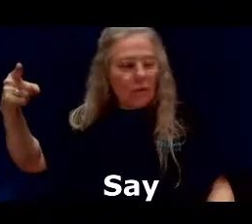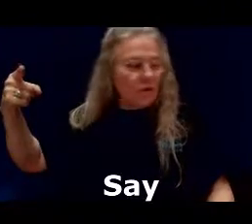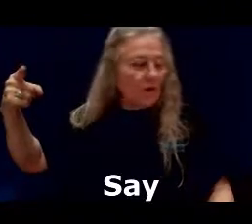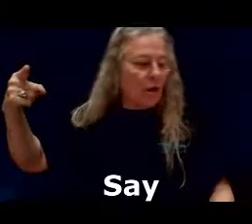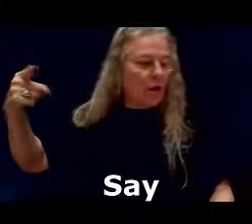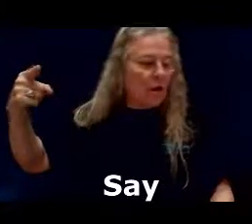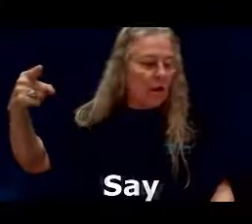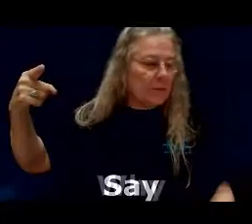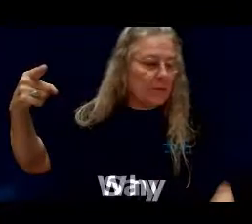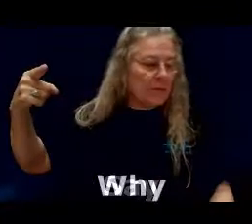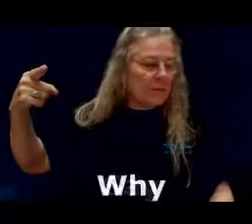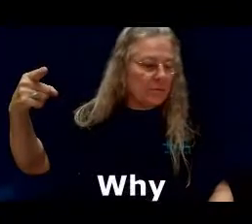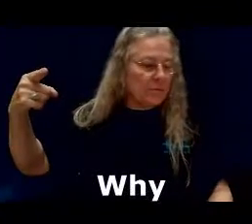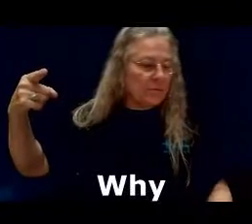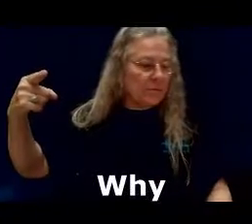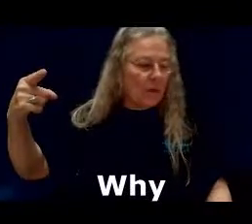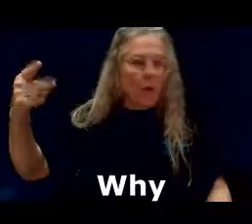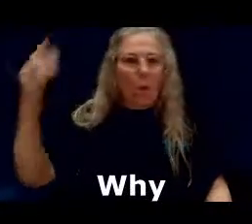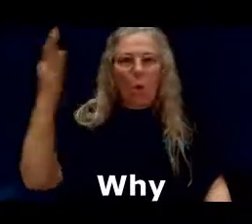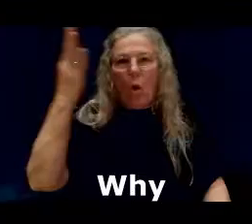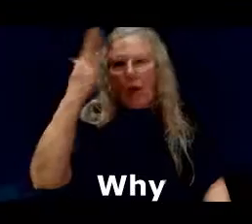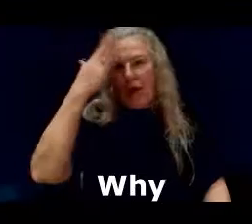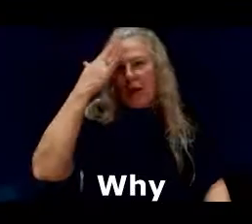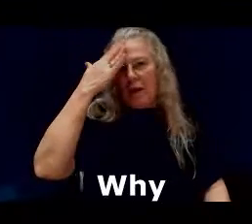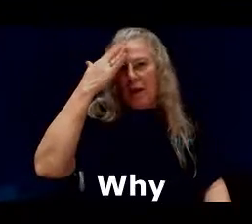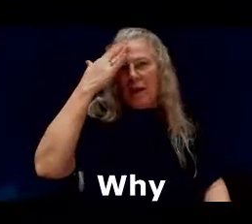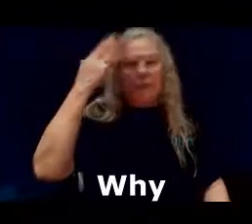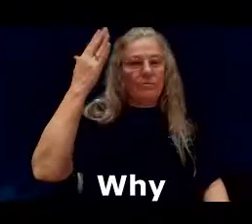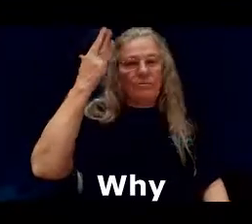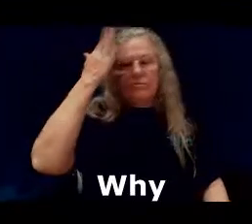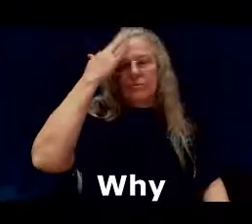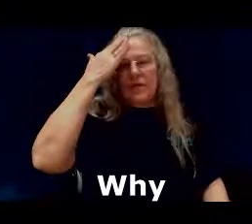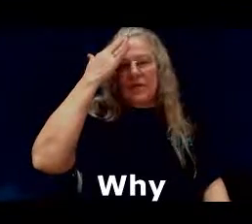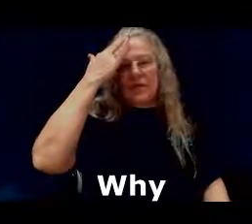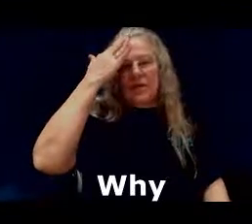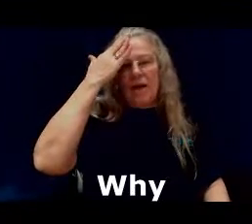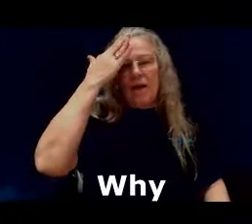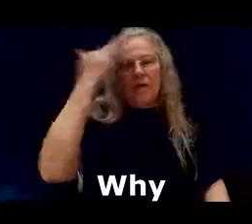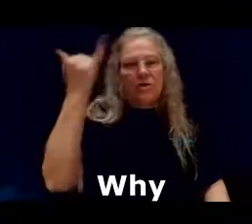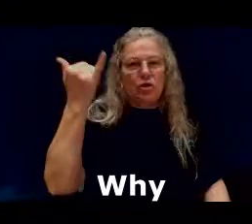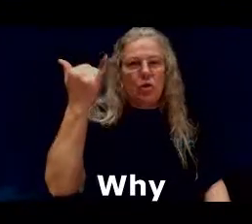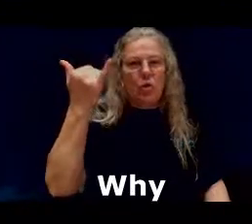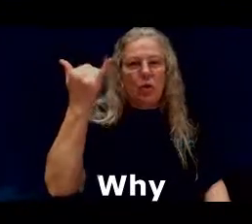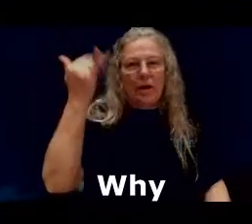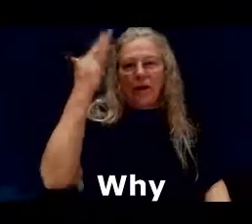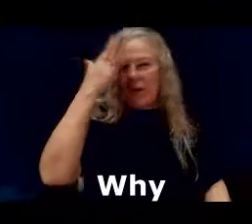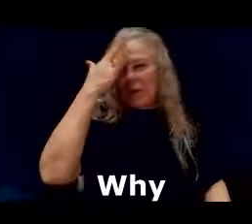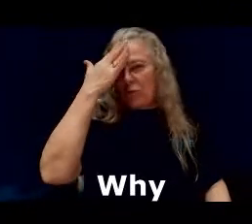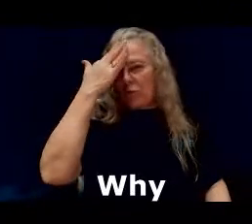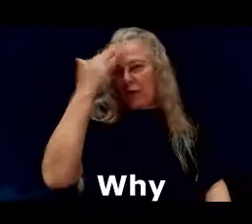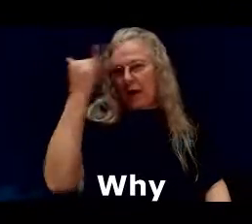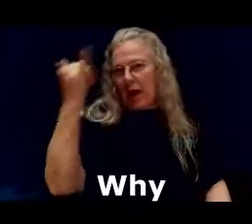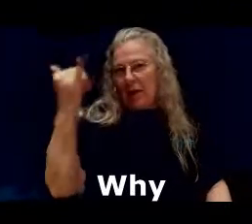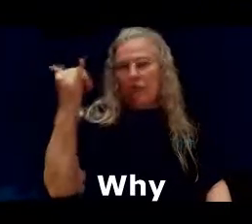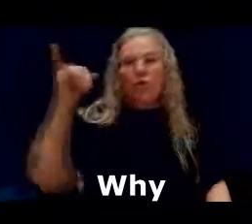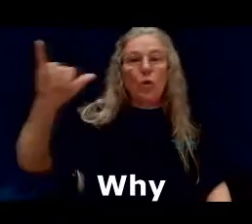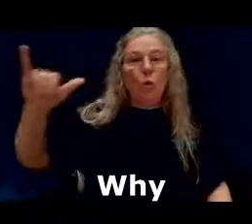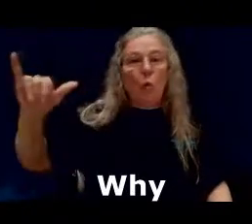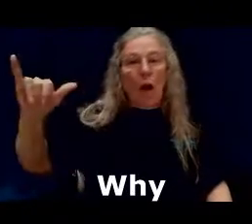words off the lips. Why? And it's a knowledge that you want, and you bring it out into the